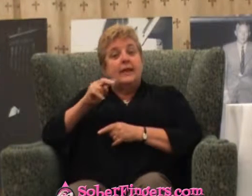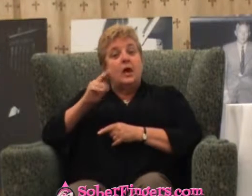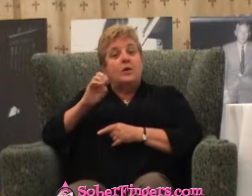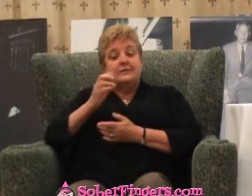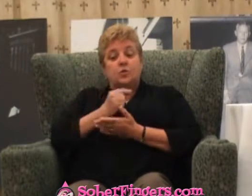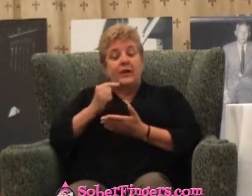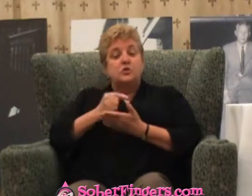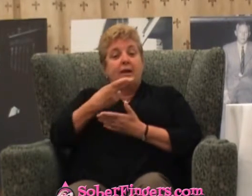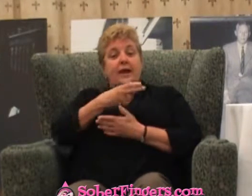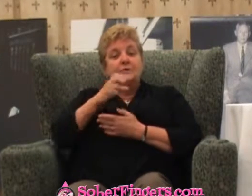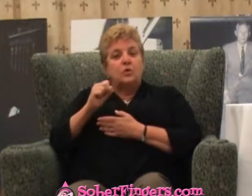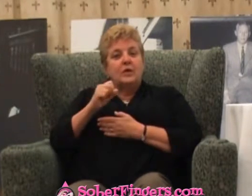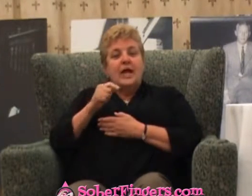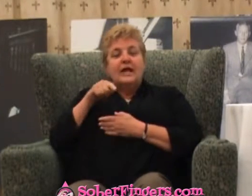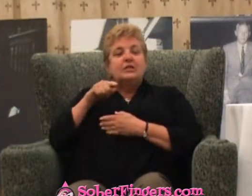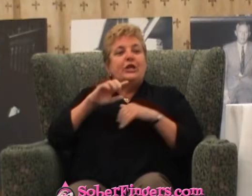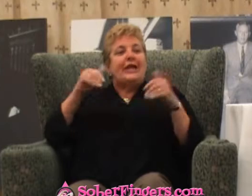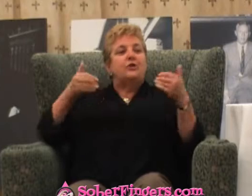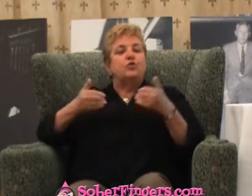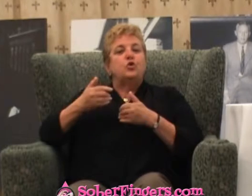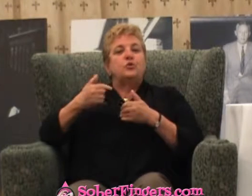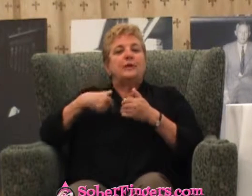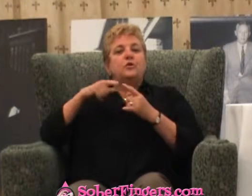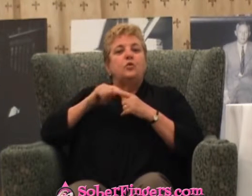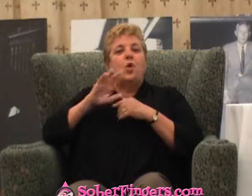she introduced me to all of her friends as her dad.